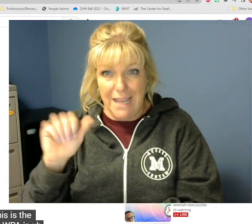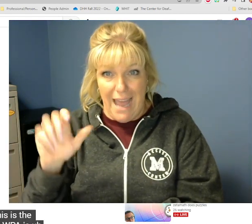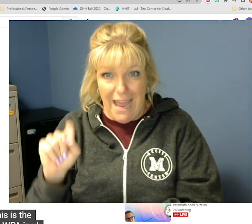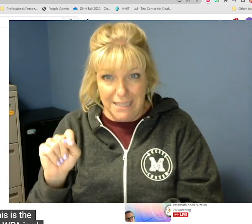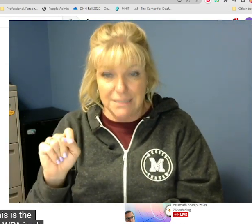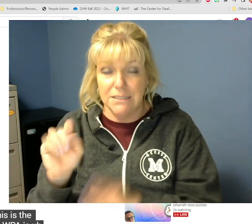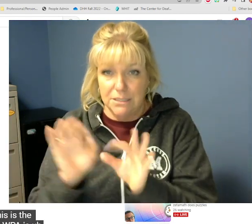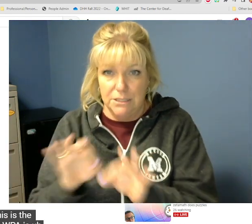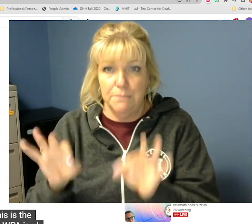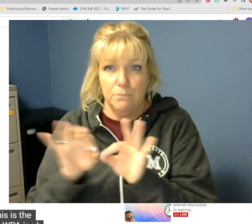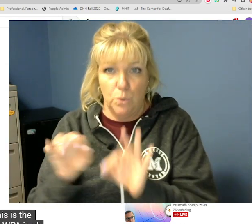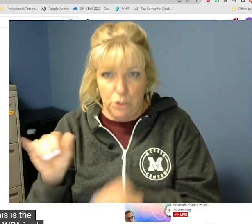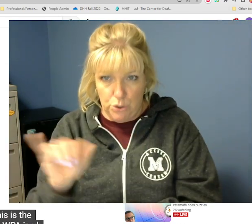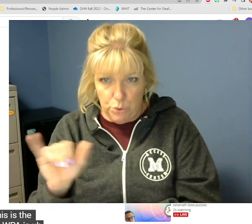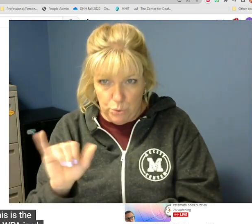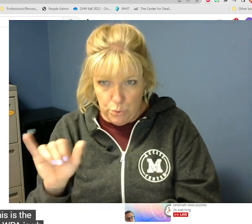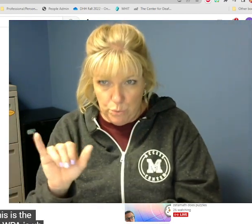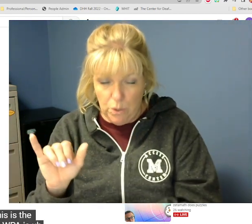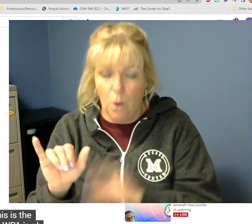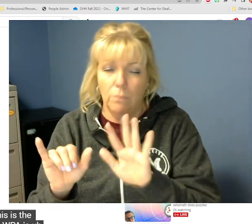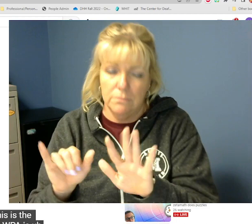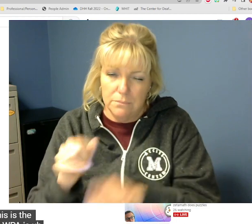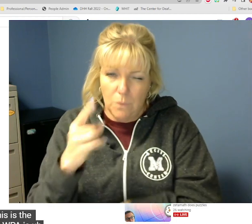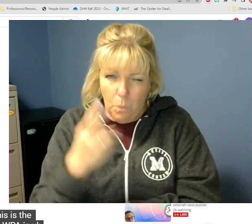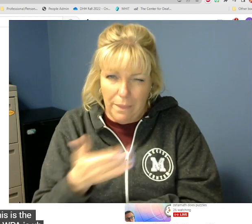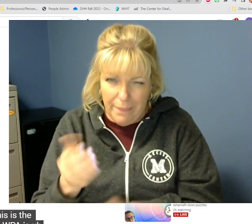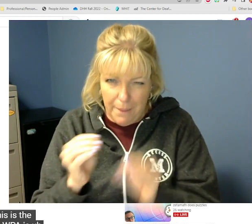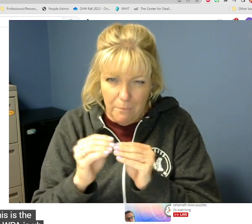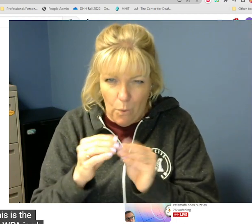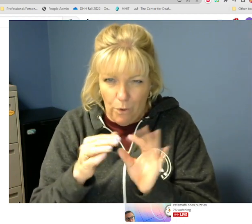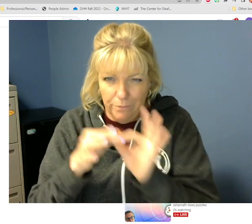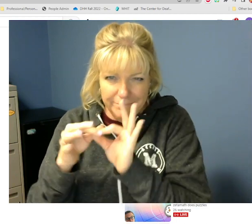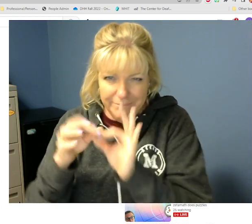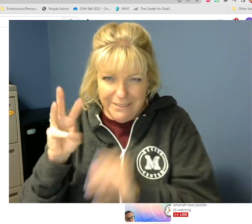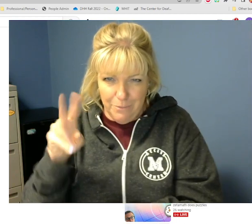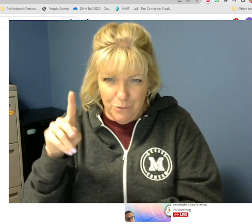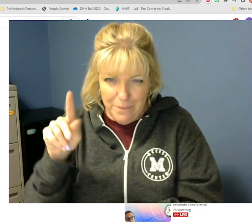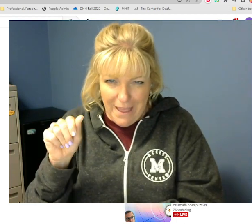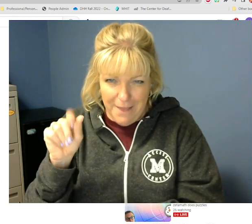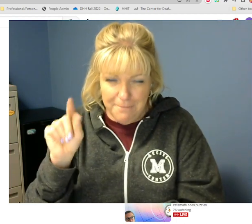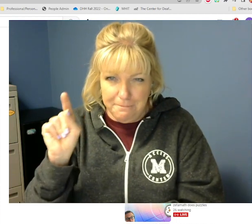this was the point I wanted to make about WPA, is